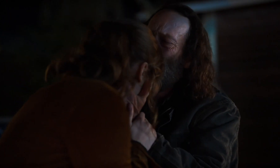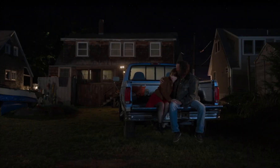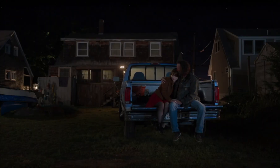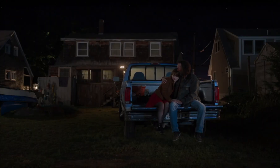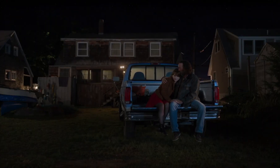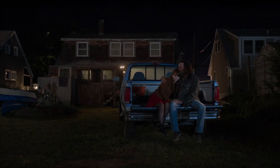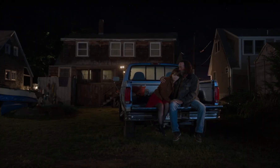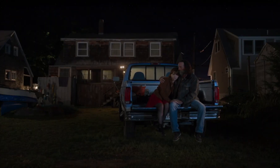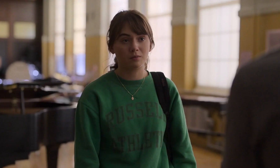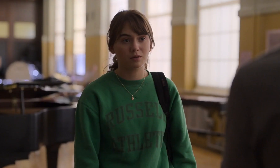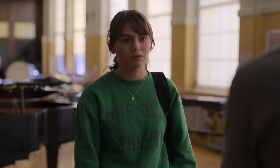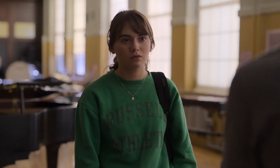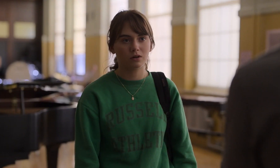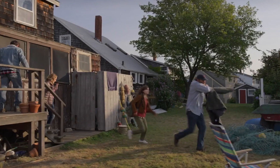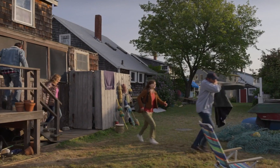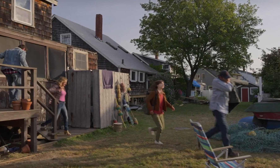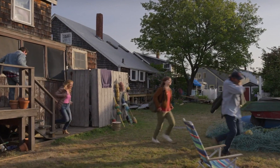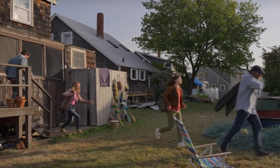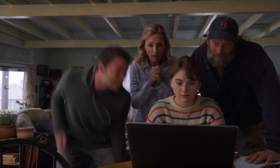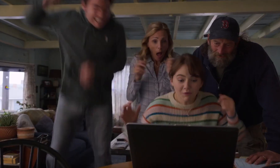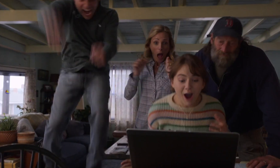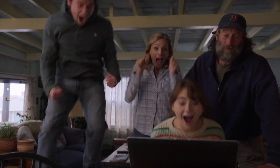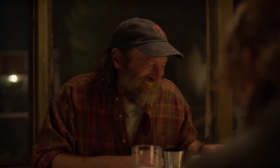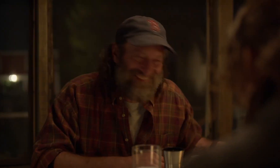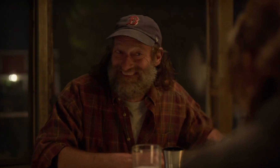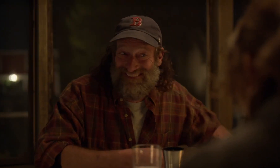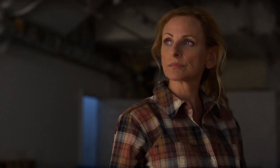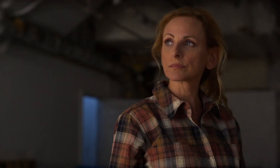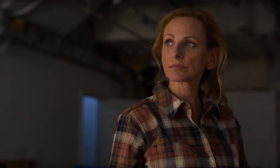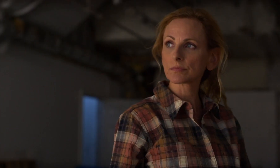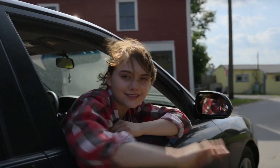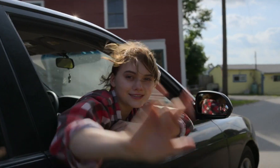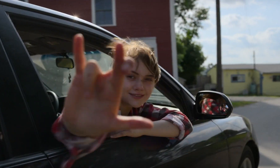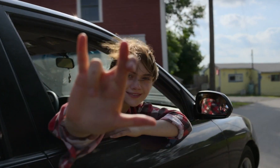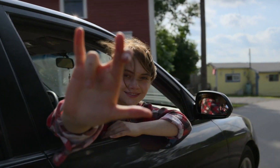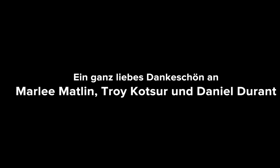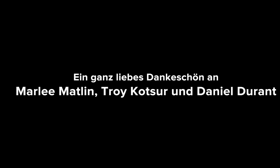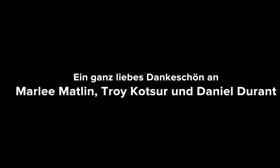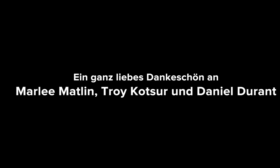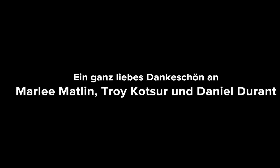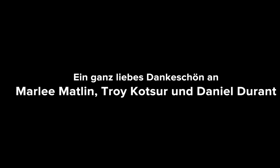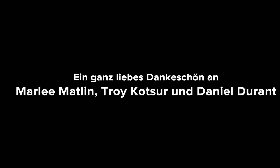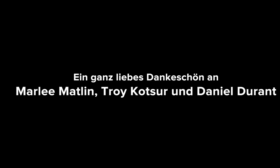Ich habe doch noch nie irgendwas ohne meine Familie gemacht. We'll be right back.